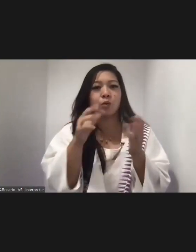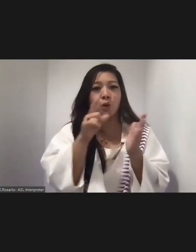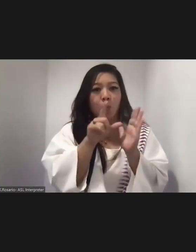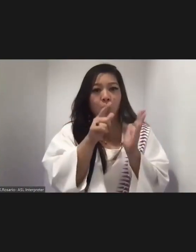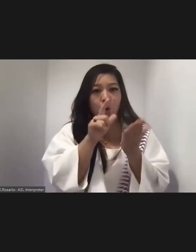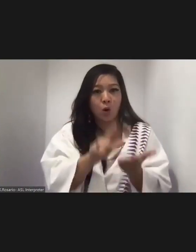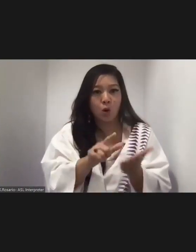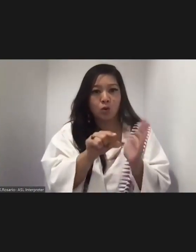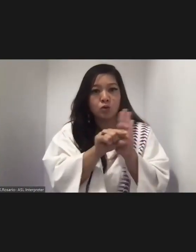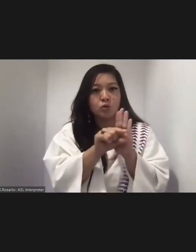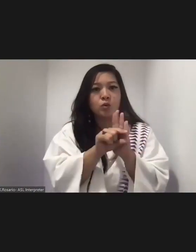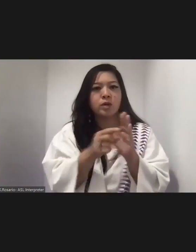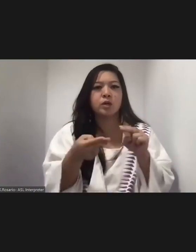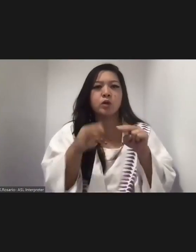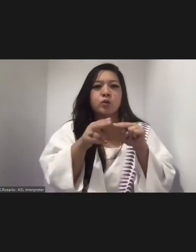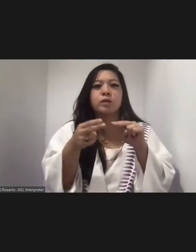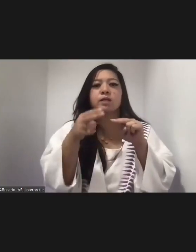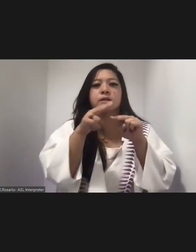the last